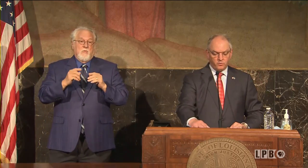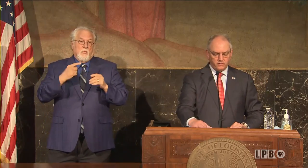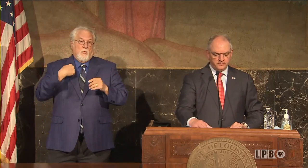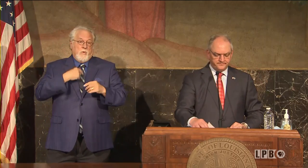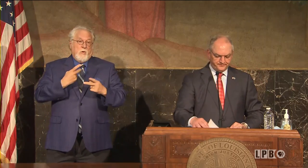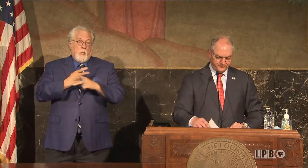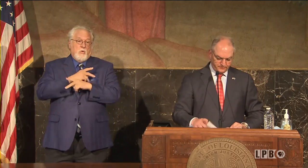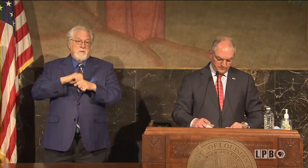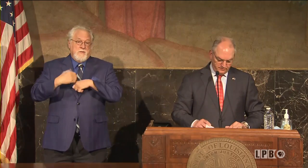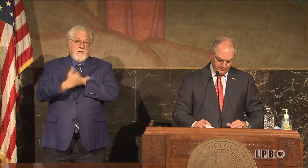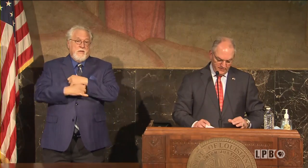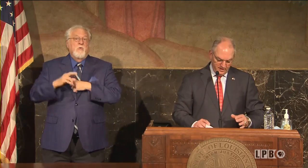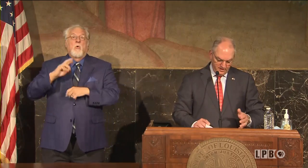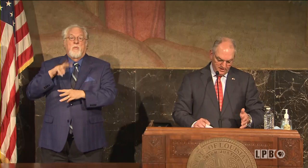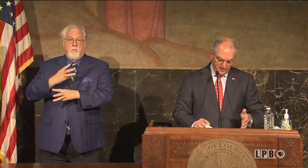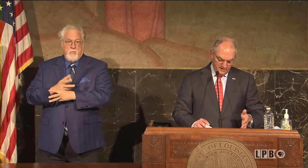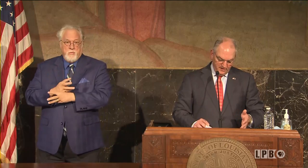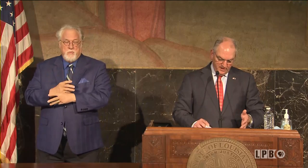anywhere in the world.